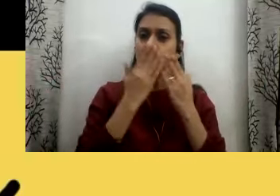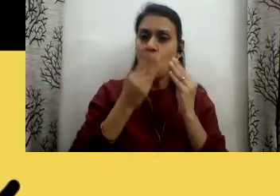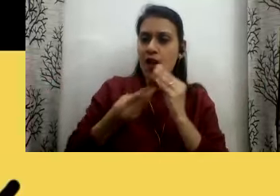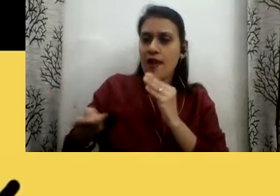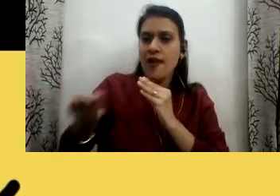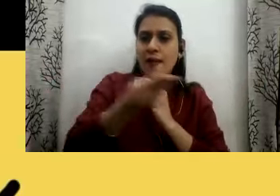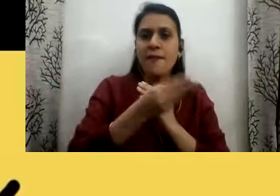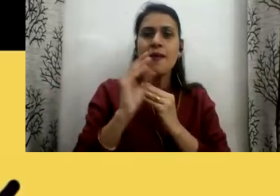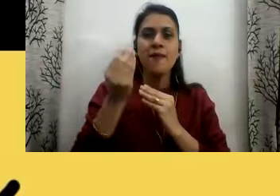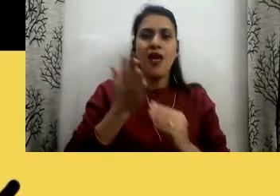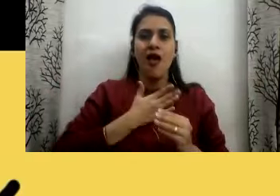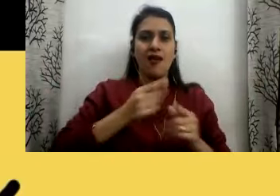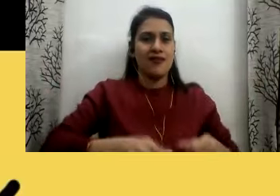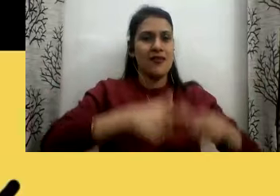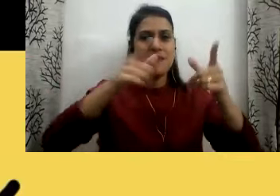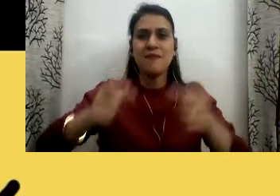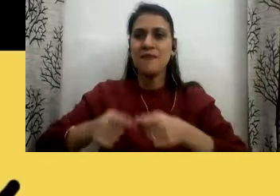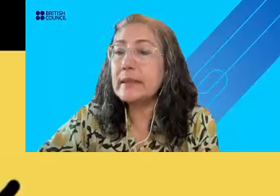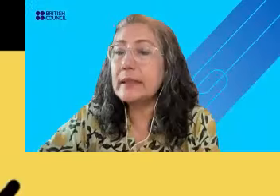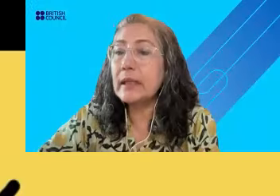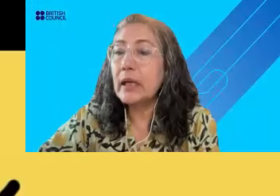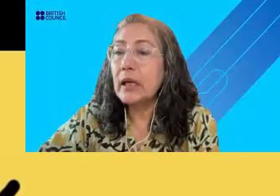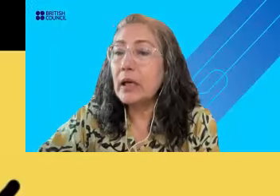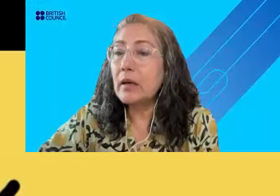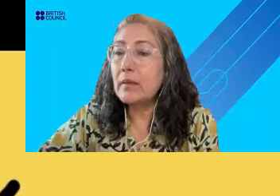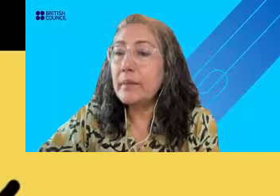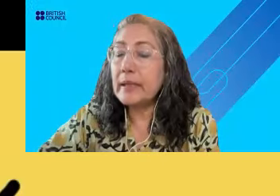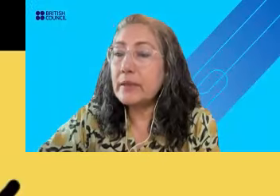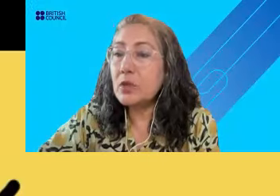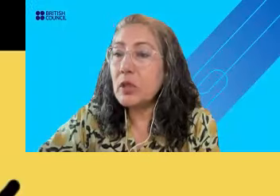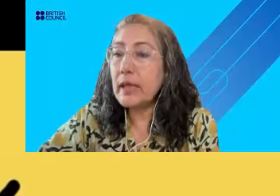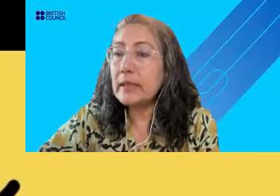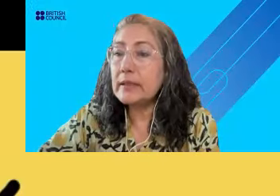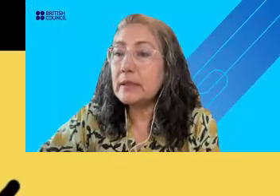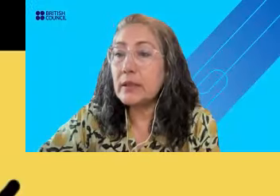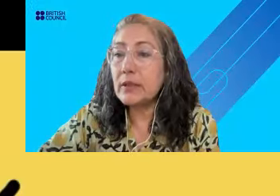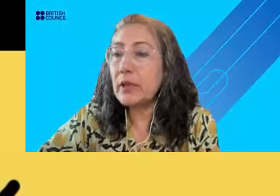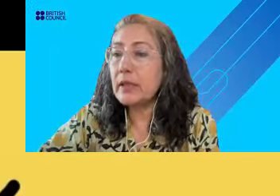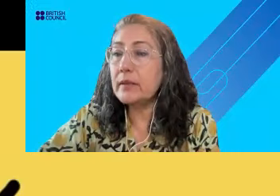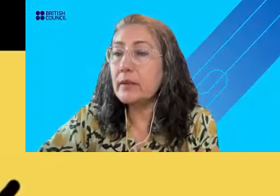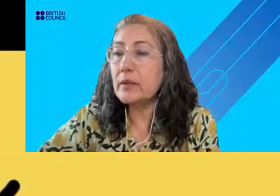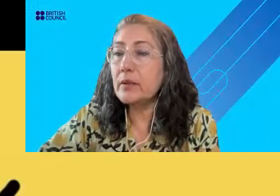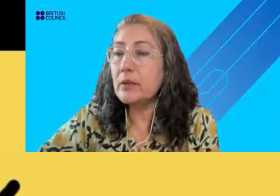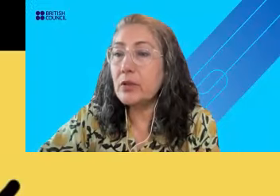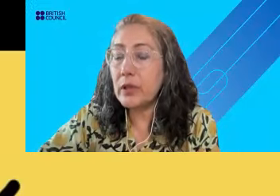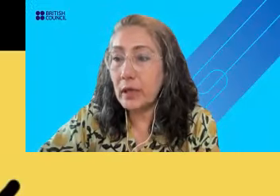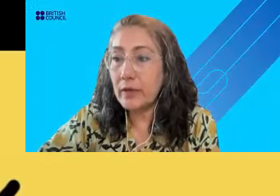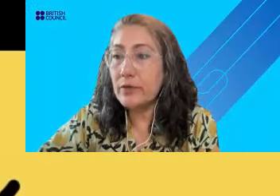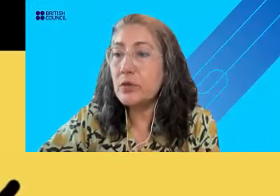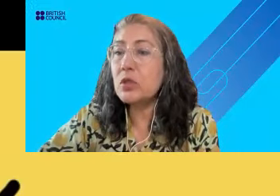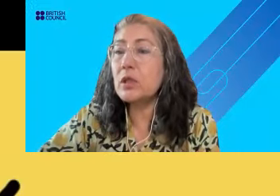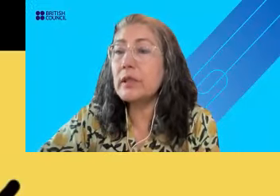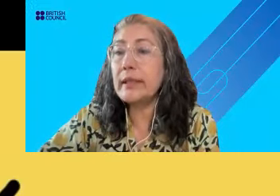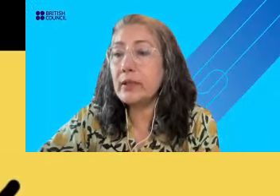students make compost, also recycle plastic, make some chairs. Great. Children are